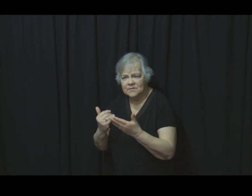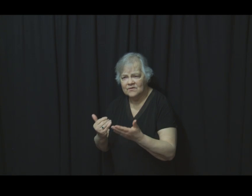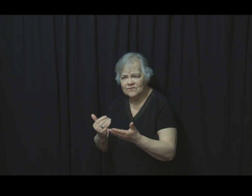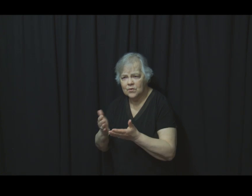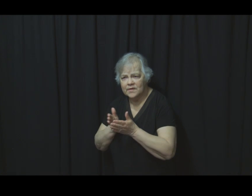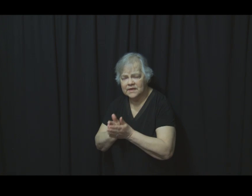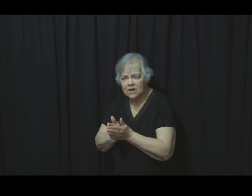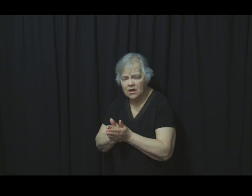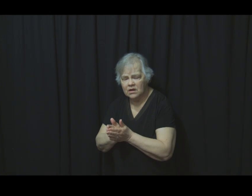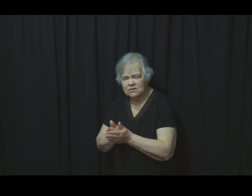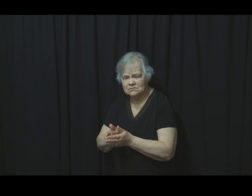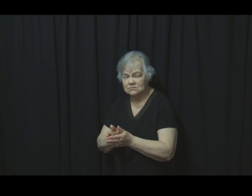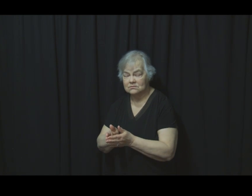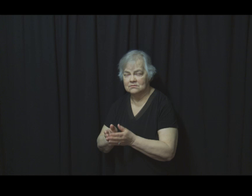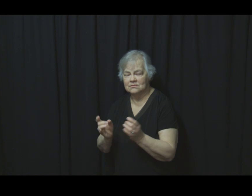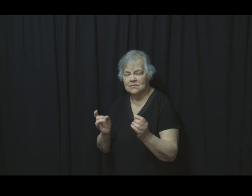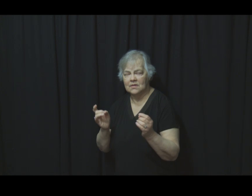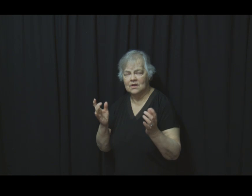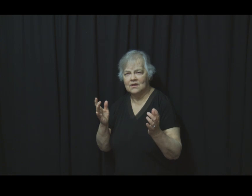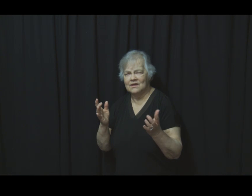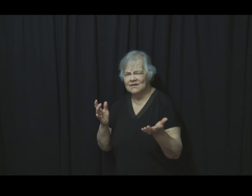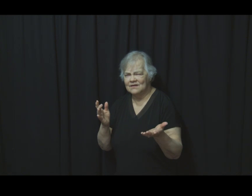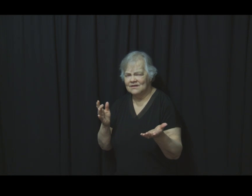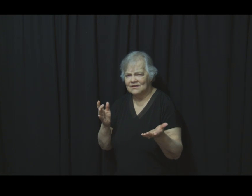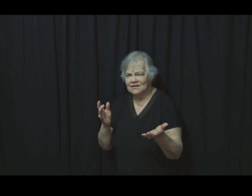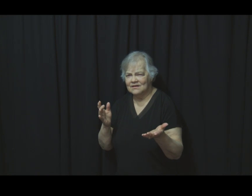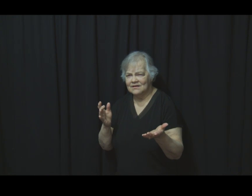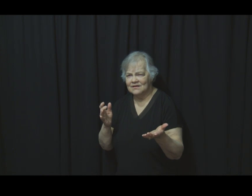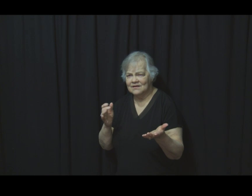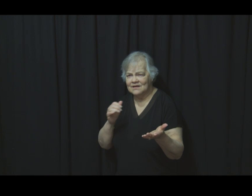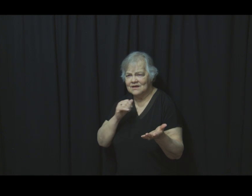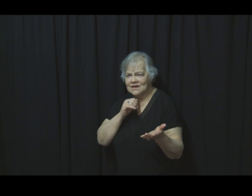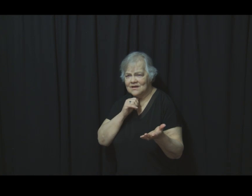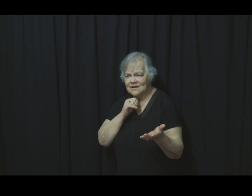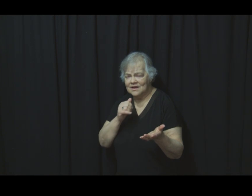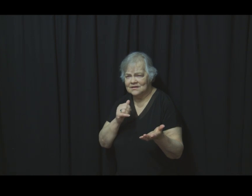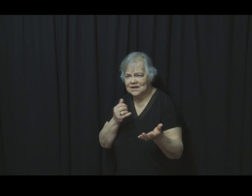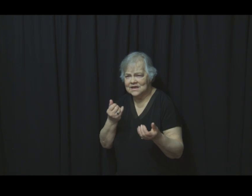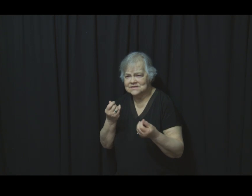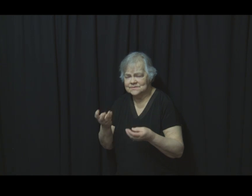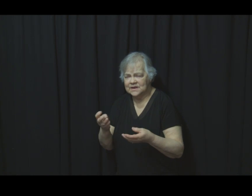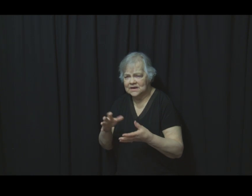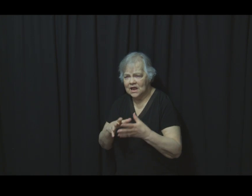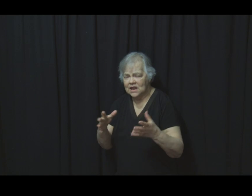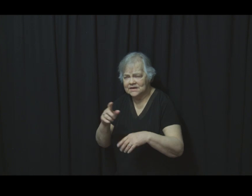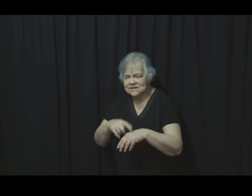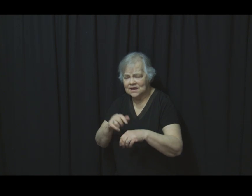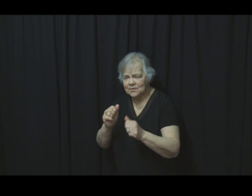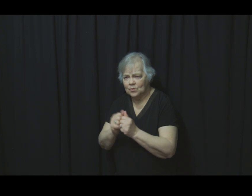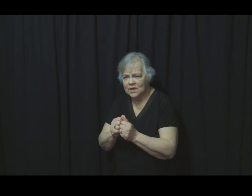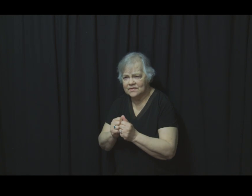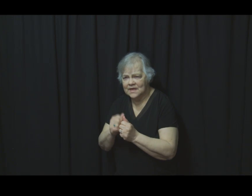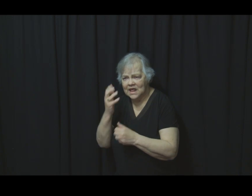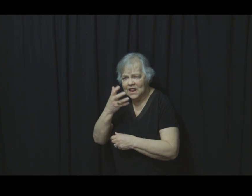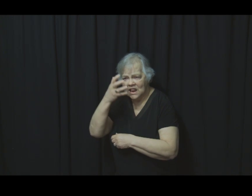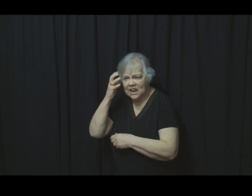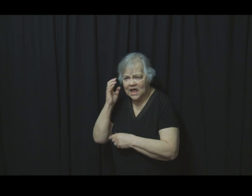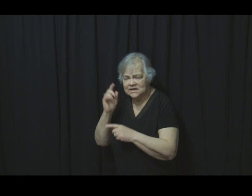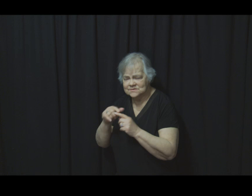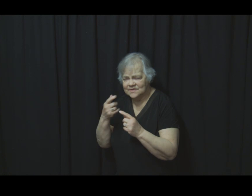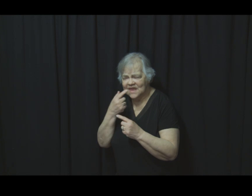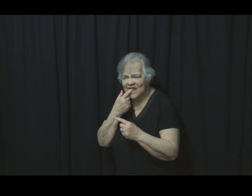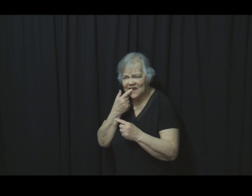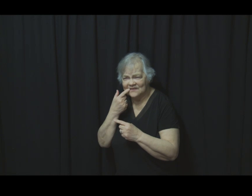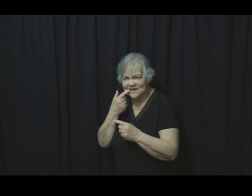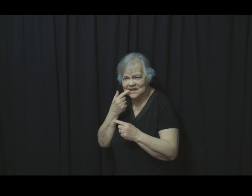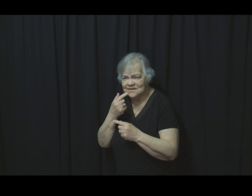really remarkable. I have not spent a lot of time with lions, but I can tell they've got teeth that really aren't